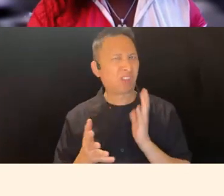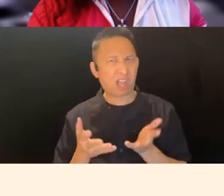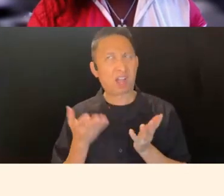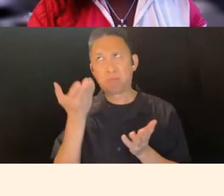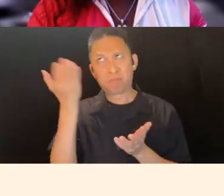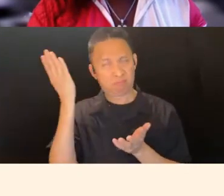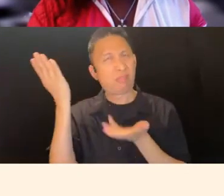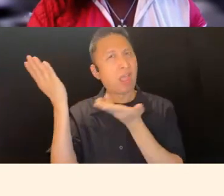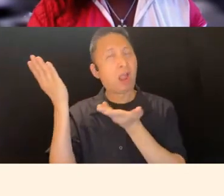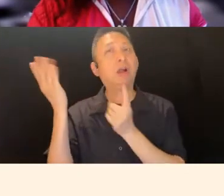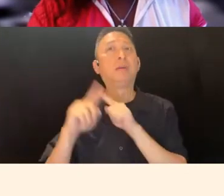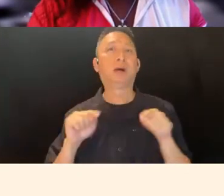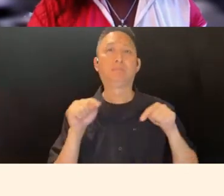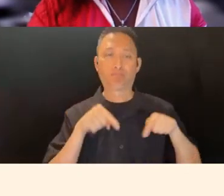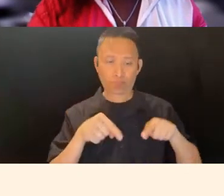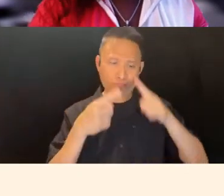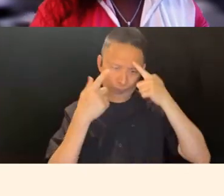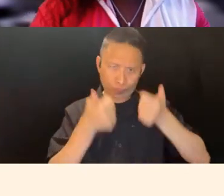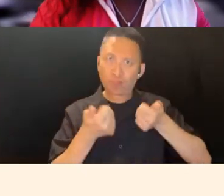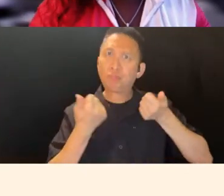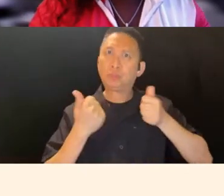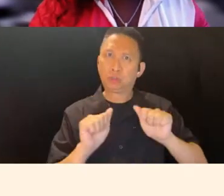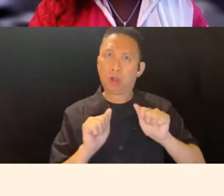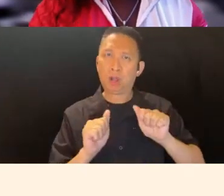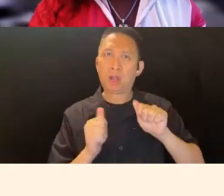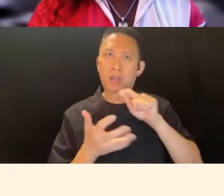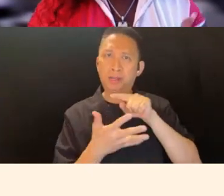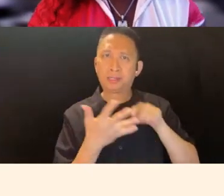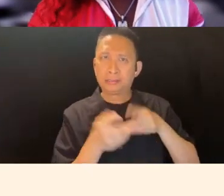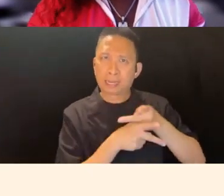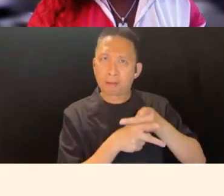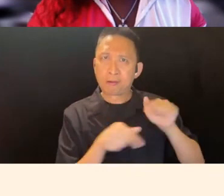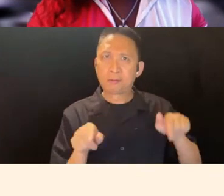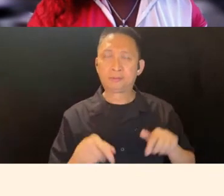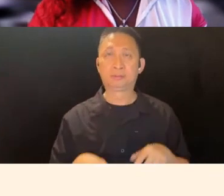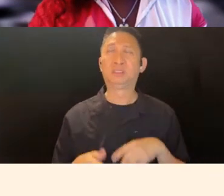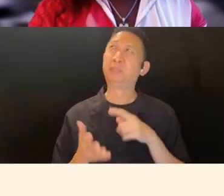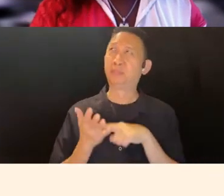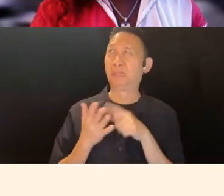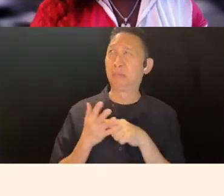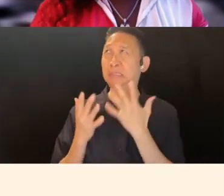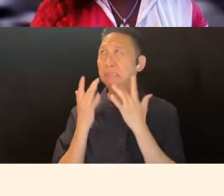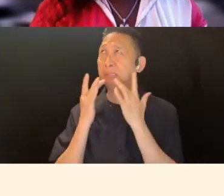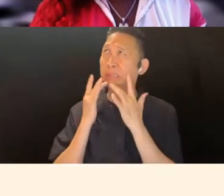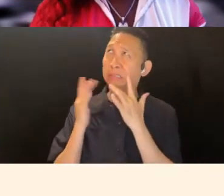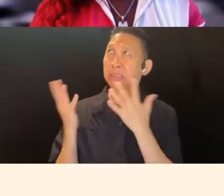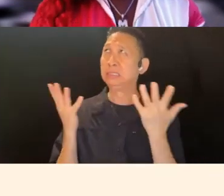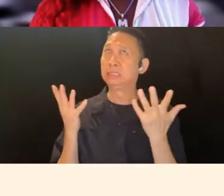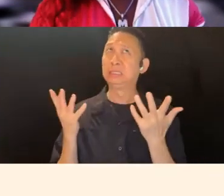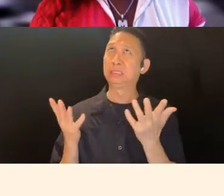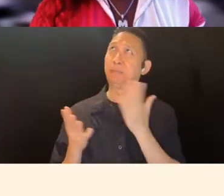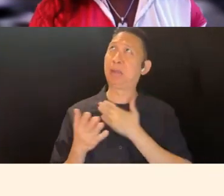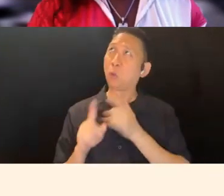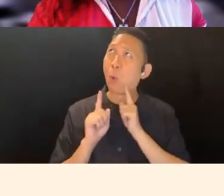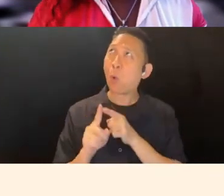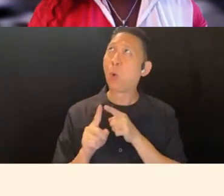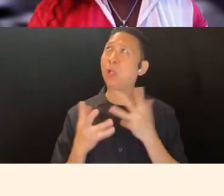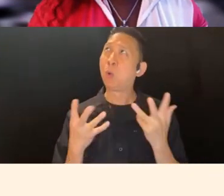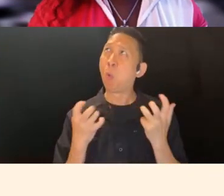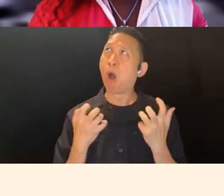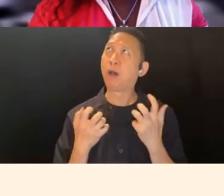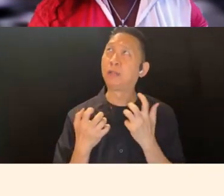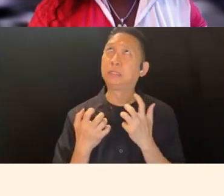um, I need X, Y, and Z. This is what I'm doing. This is where I want to go. And these